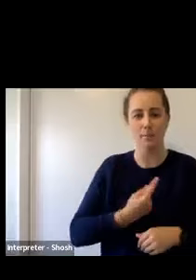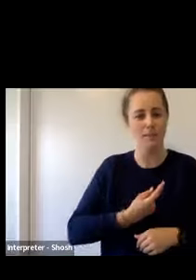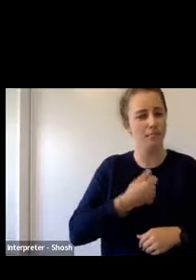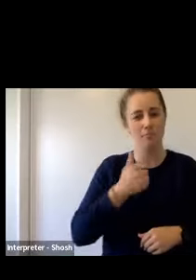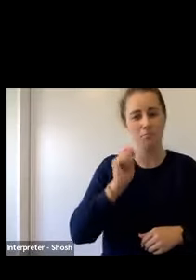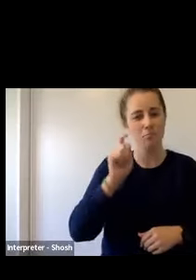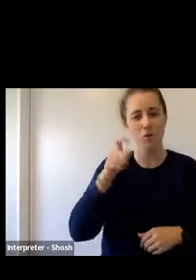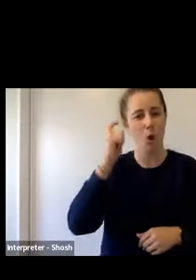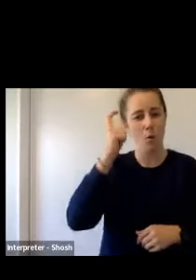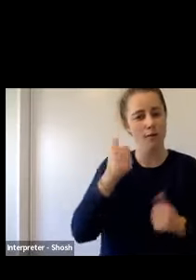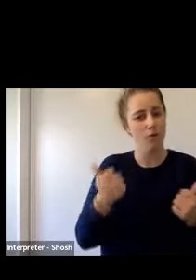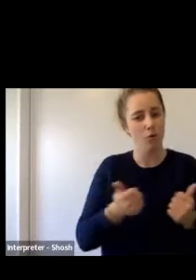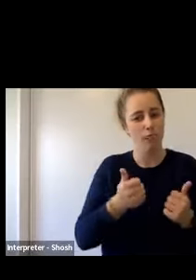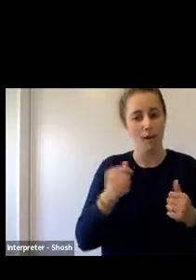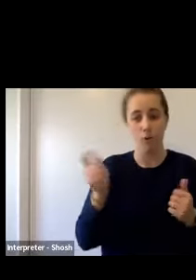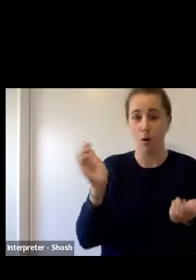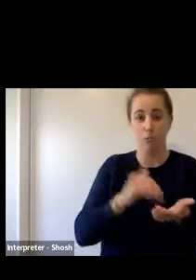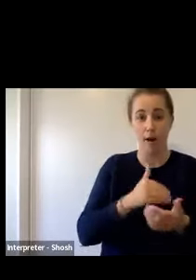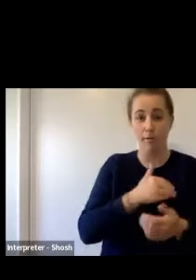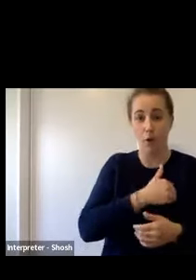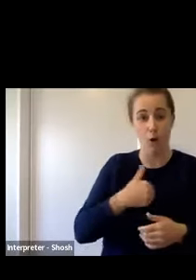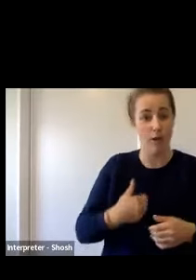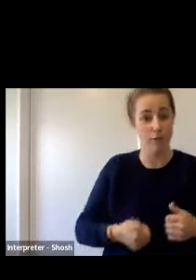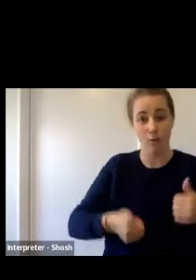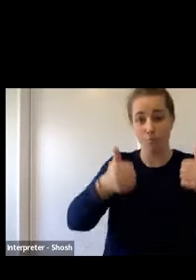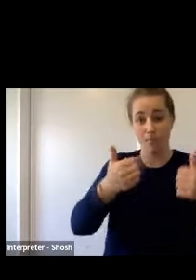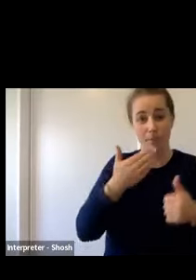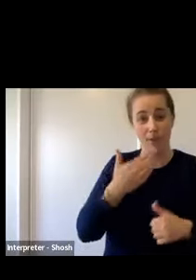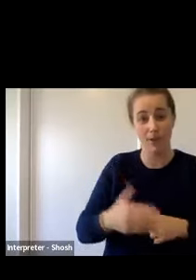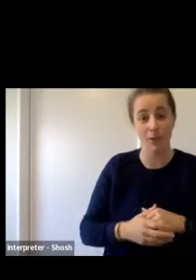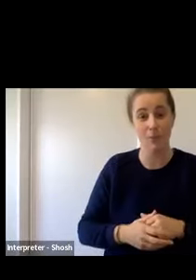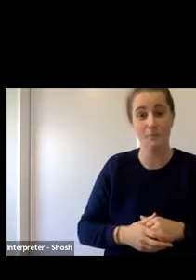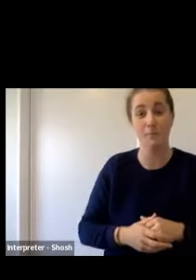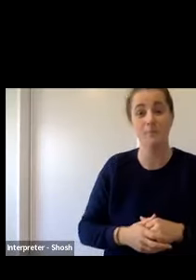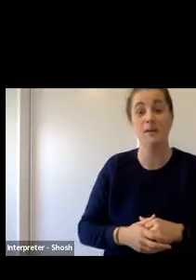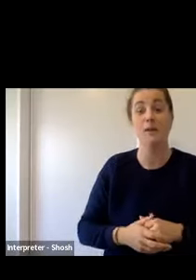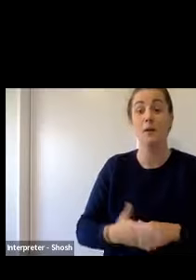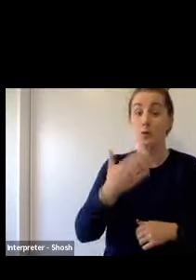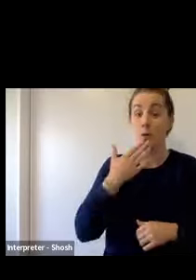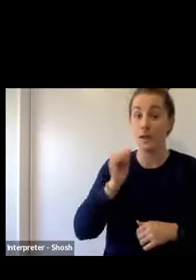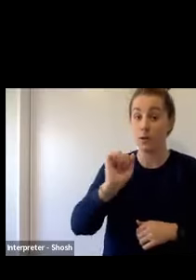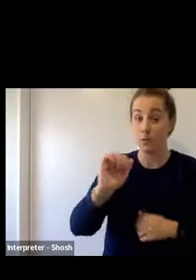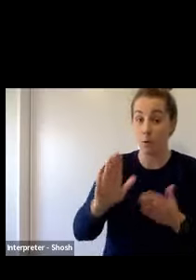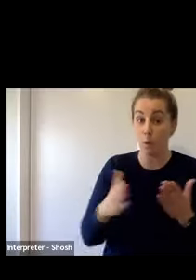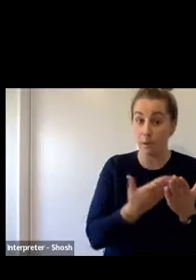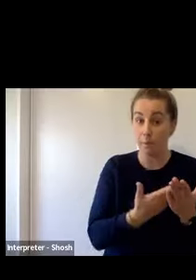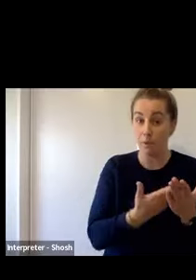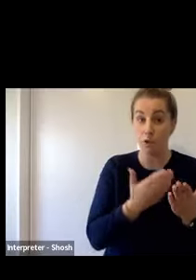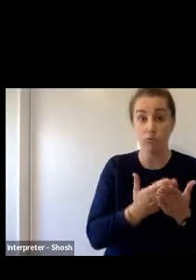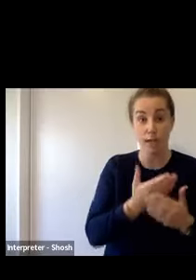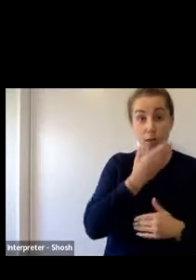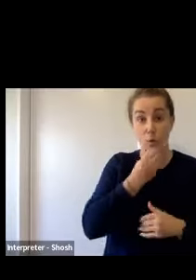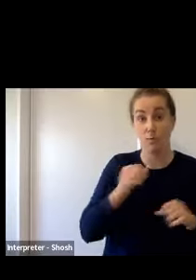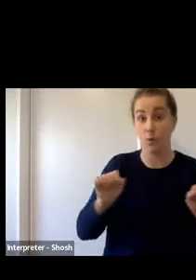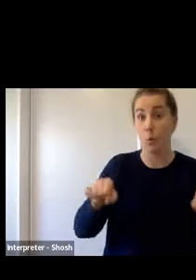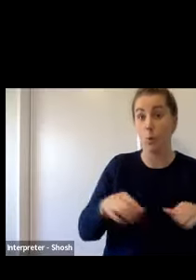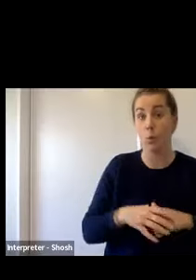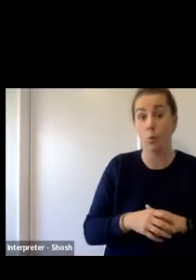at all. You're here early, so you've done well. Thank you. So thank you for your submission. It was really useful,